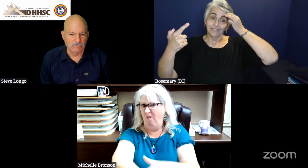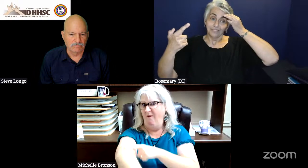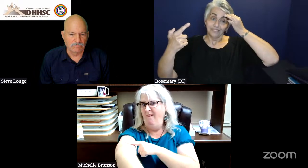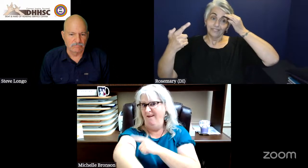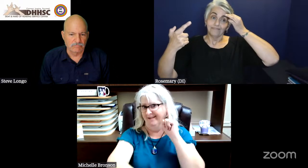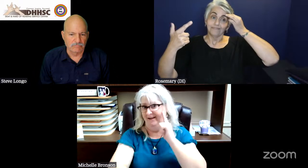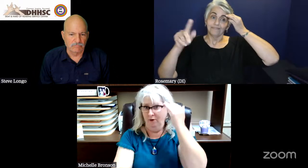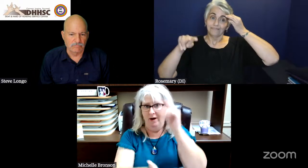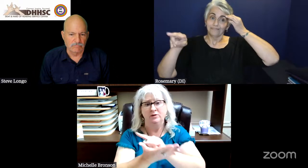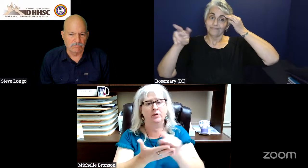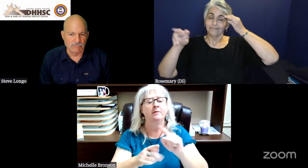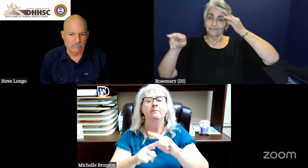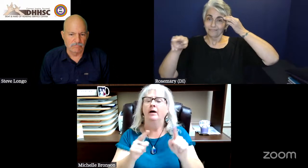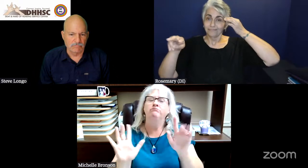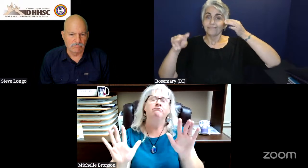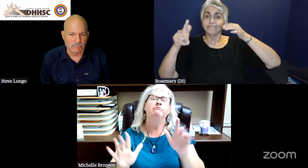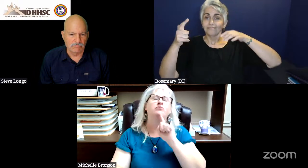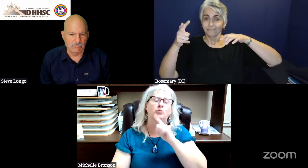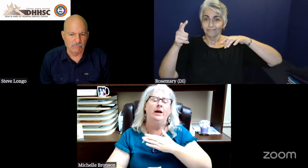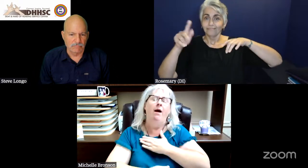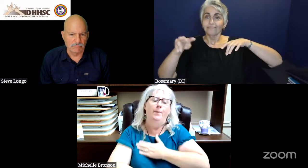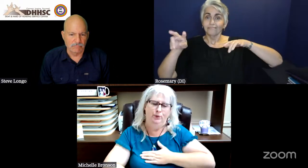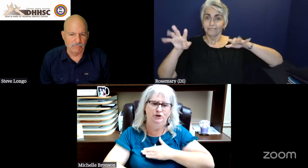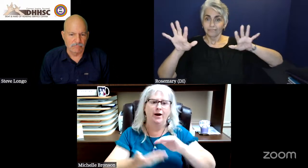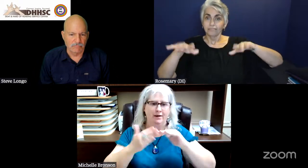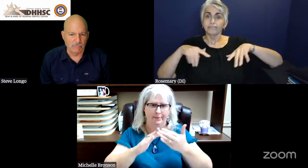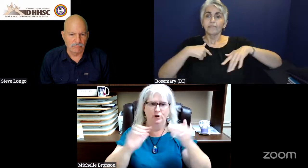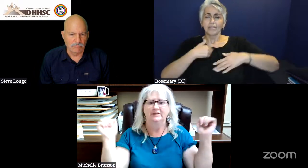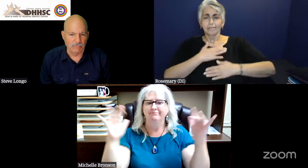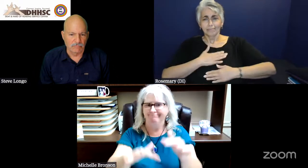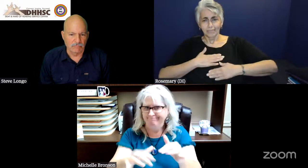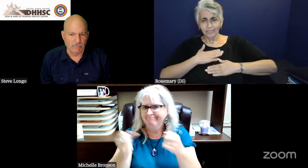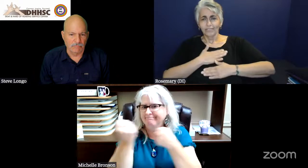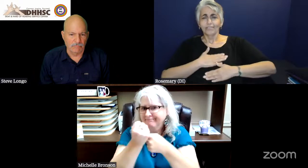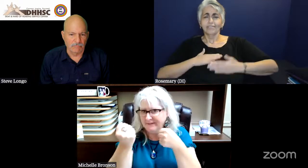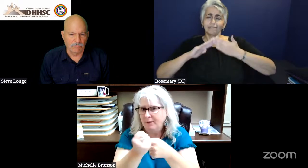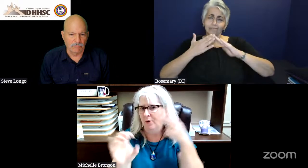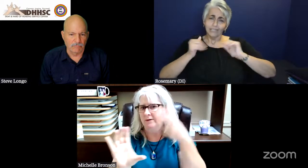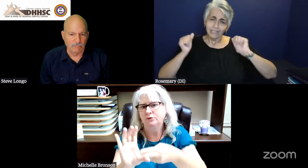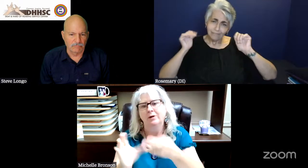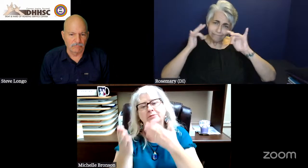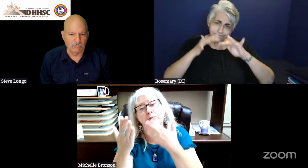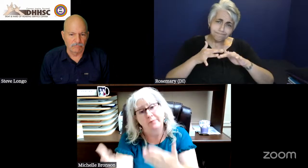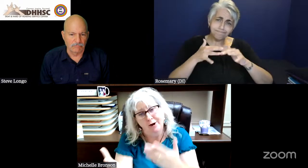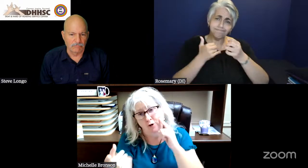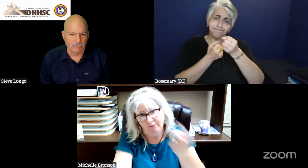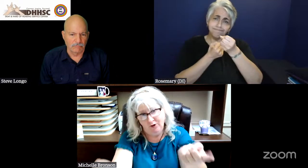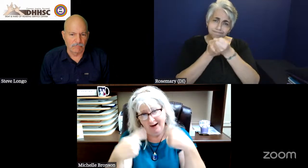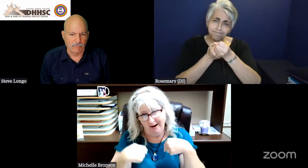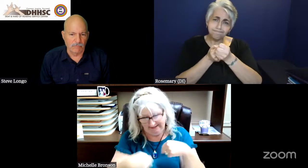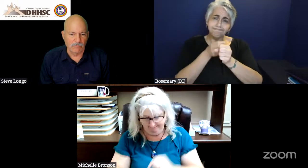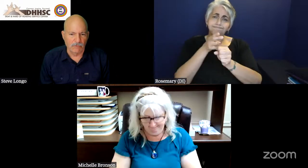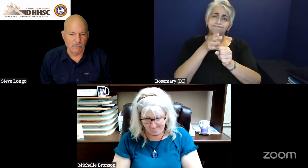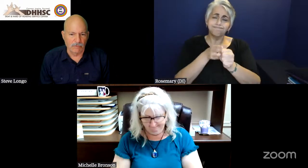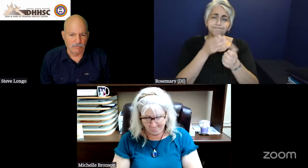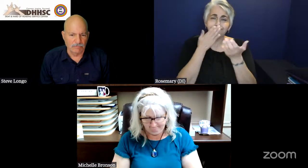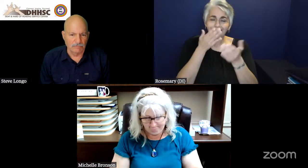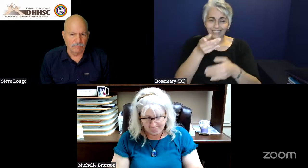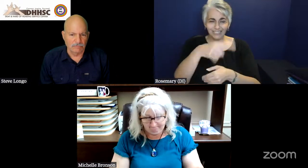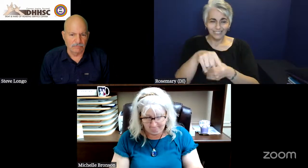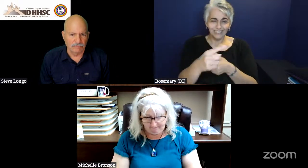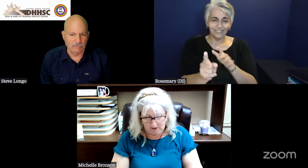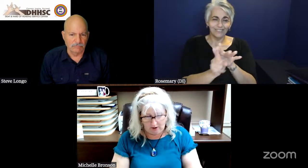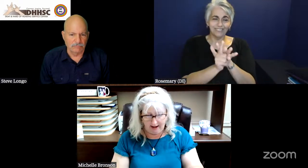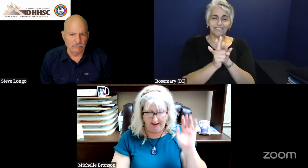moved and ended on September 21st, 22nd, somewhere in there. And I'm so delighted that the community came.